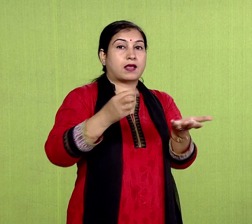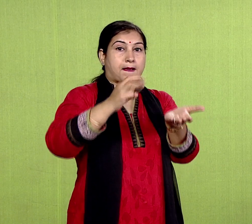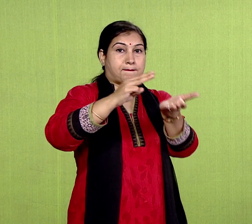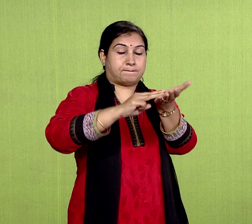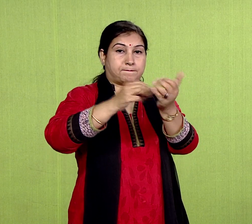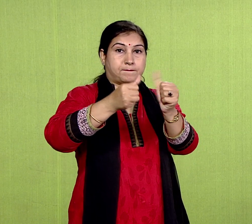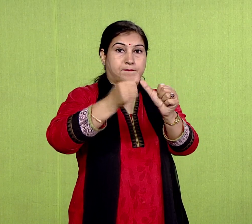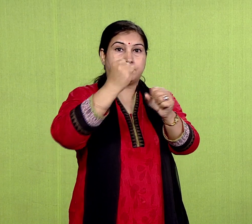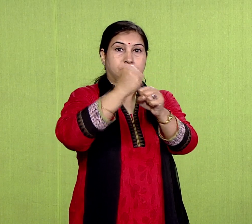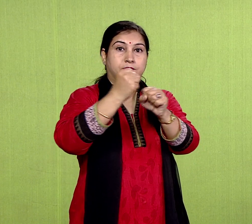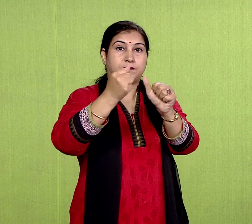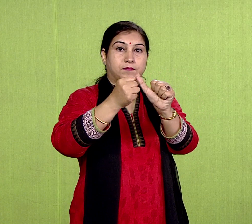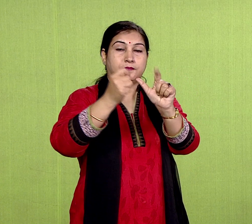like Bimbisara,